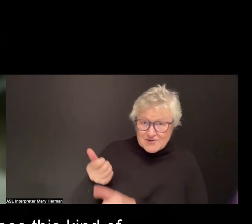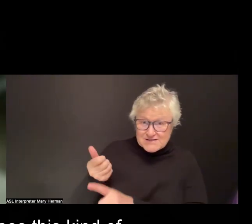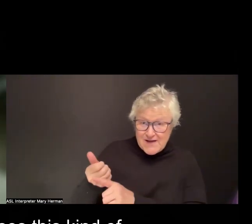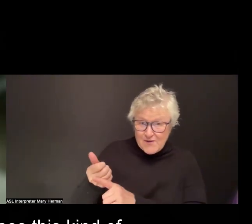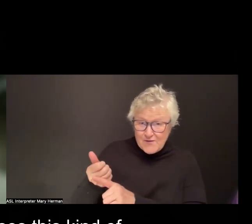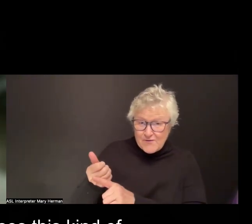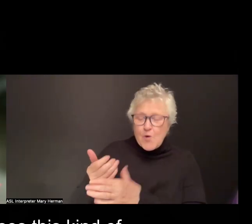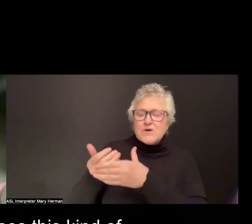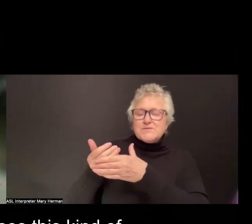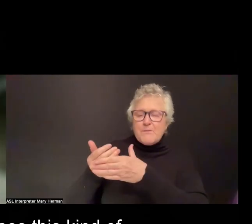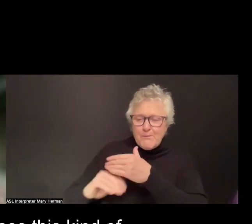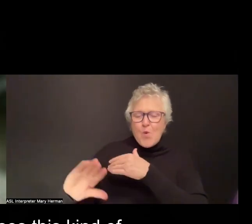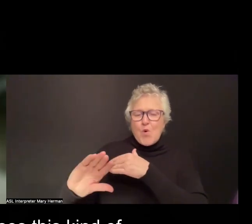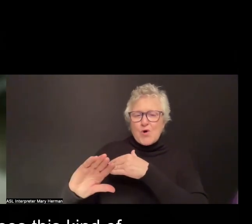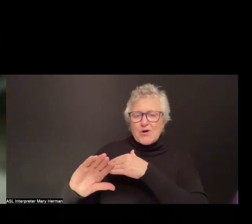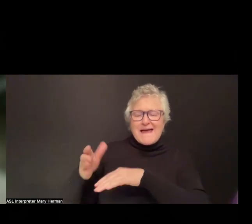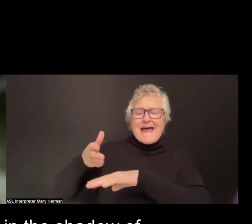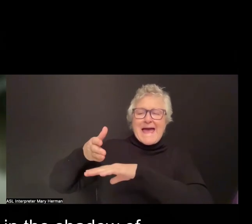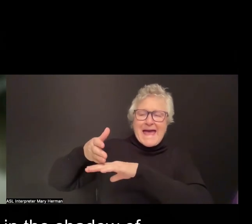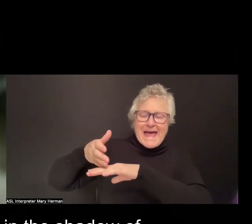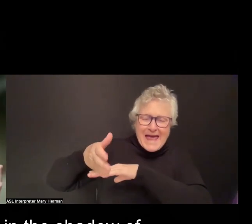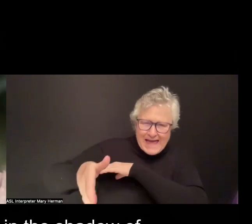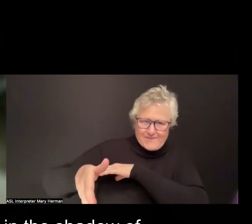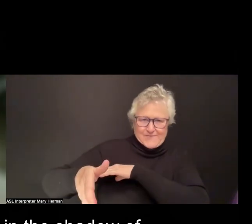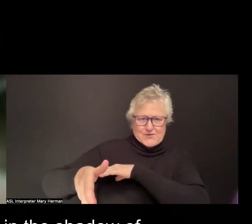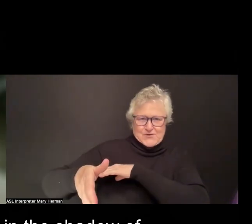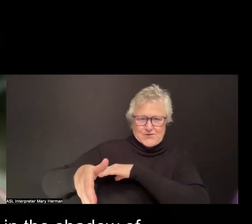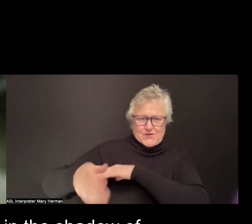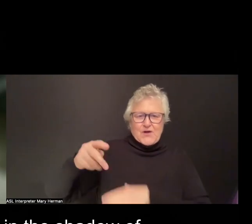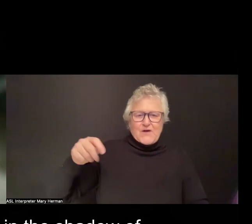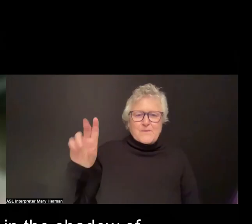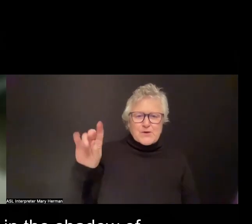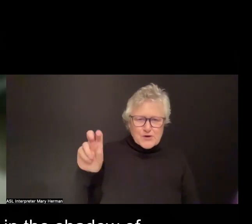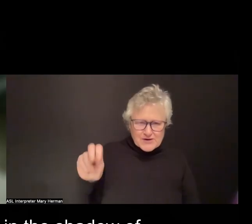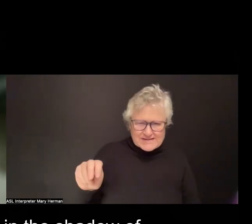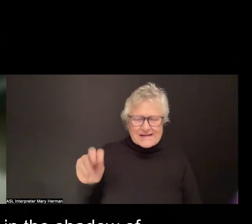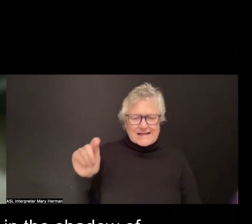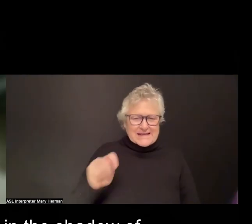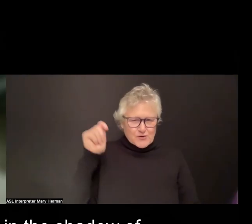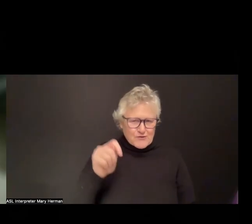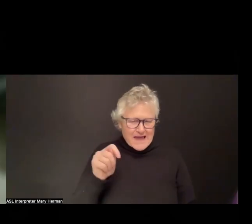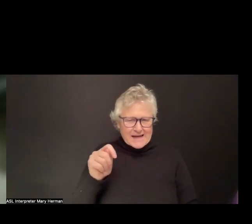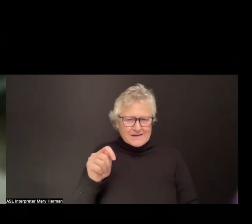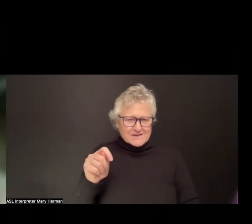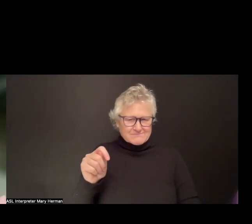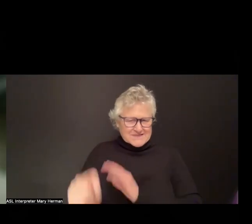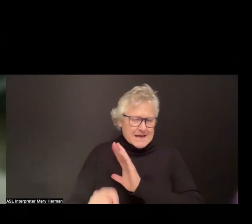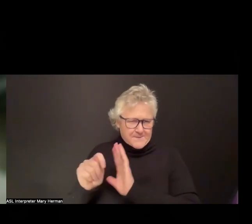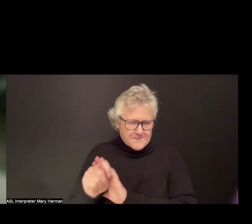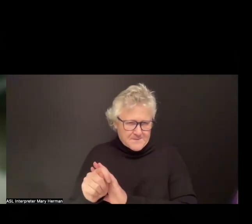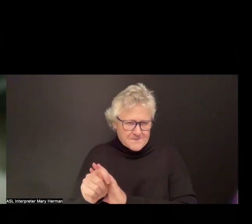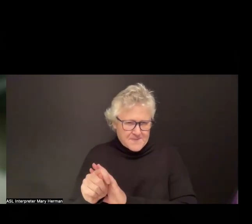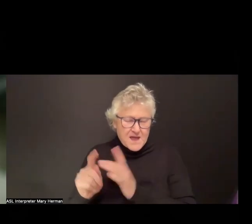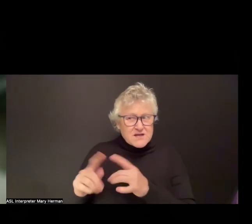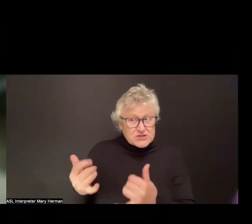this kind of puritanical language. She's still living in the shadow of puritanical thought, but she's living